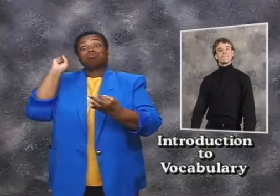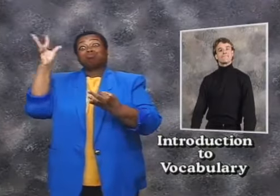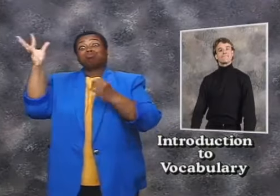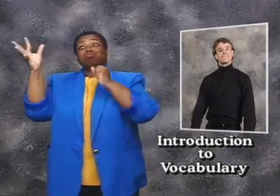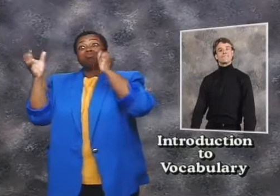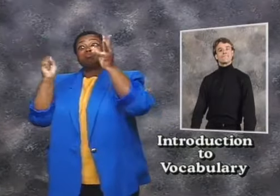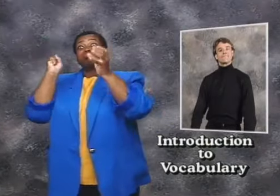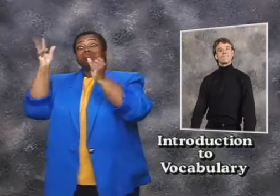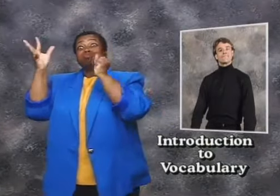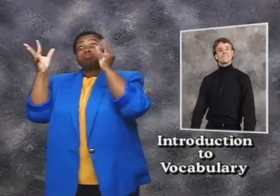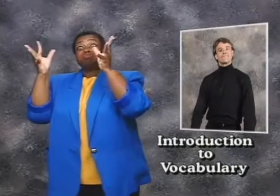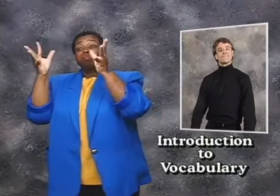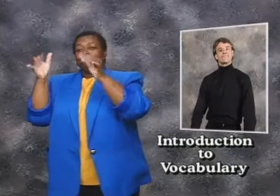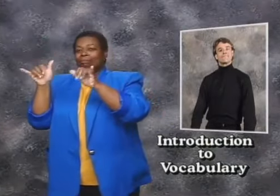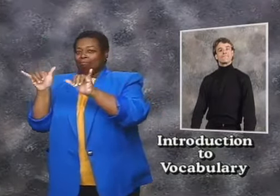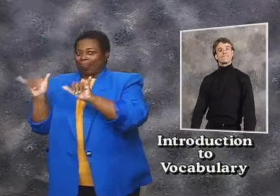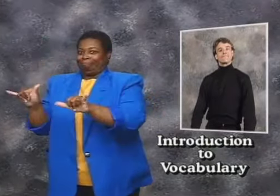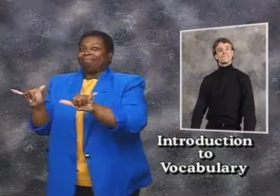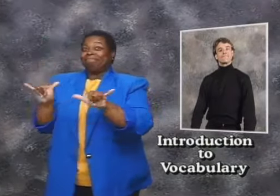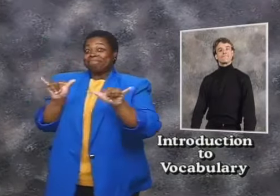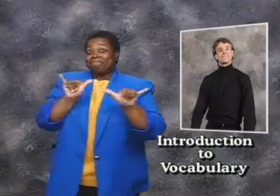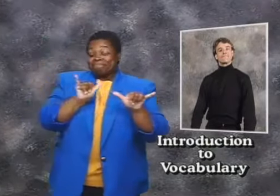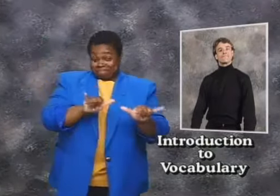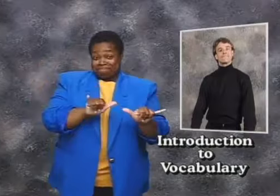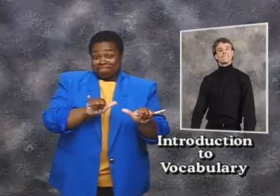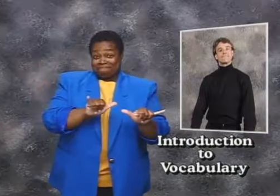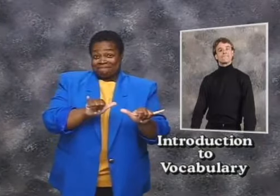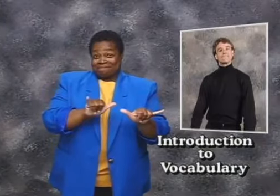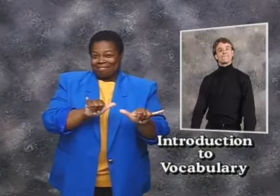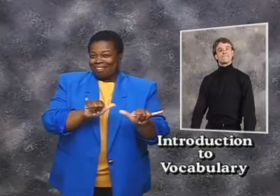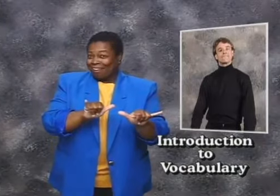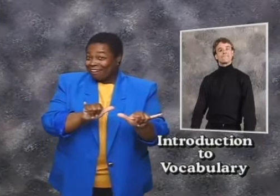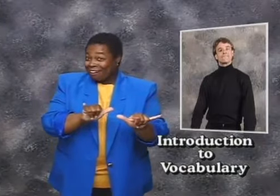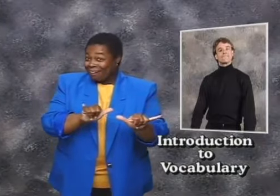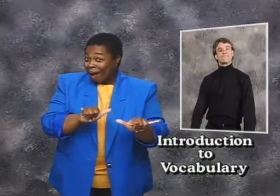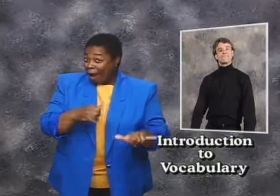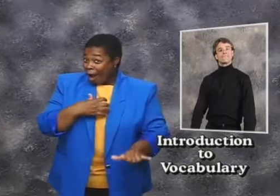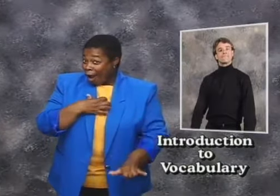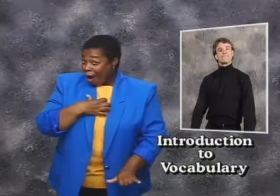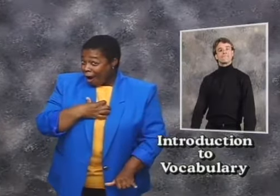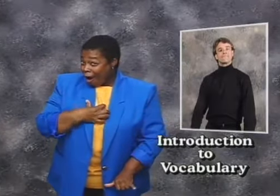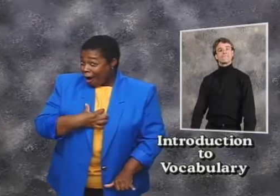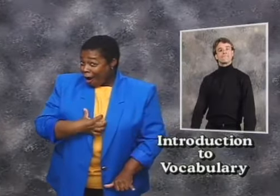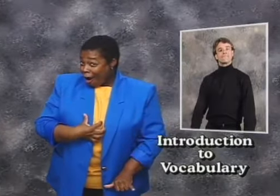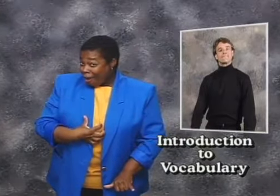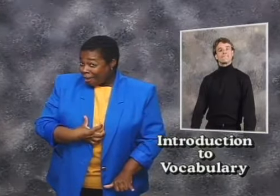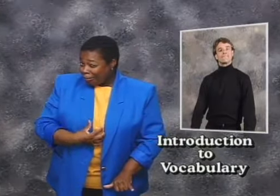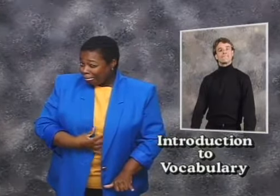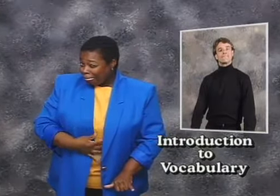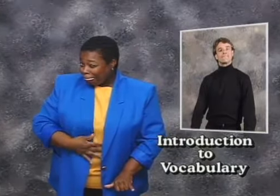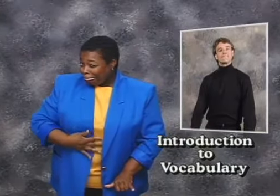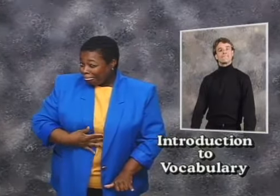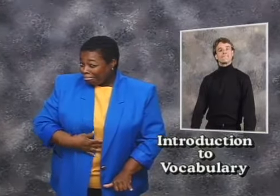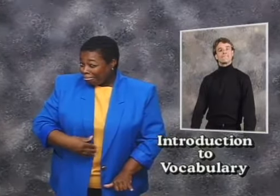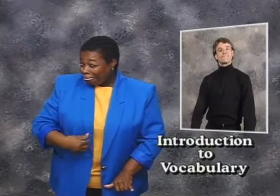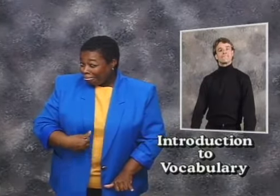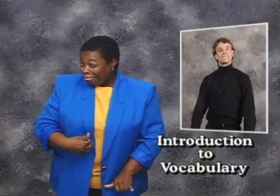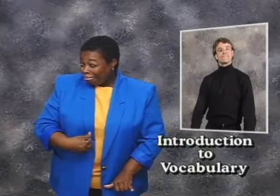understand the Bravo family interactions. Are you hungry? Well,